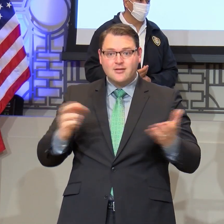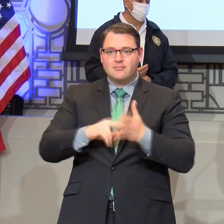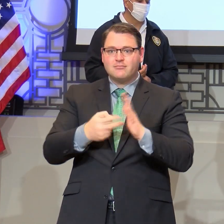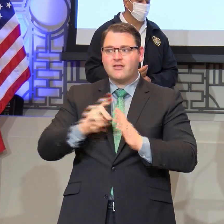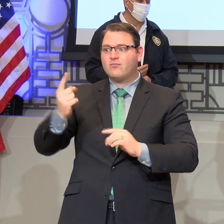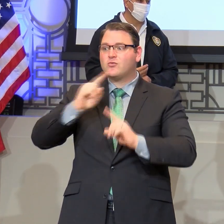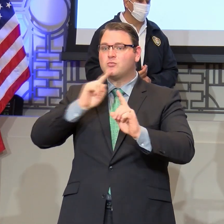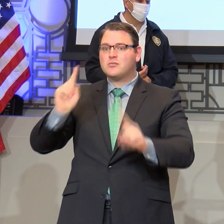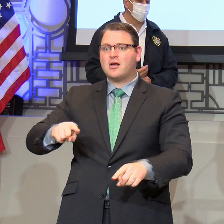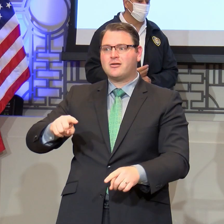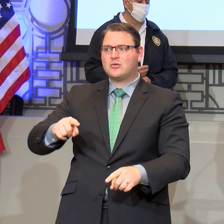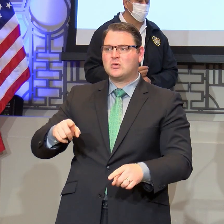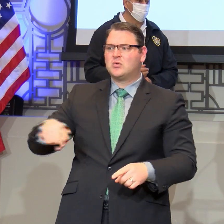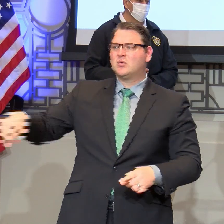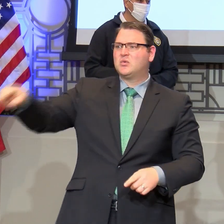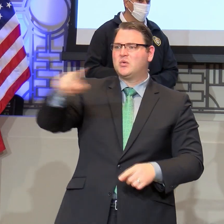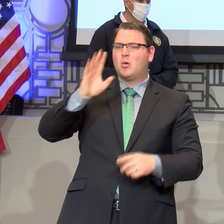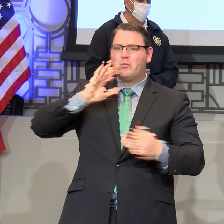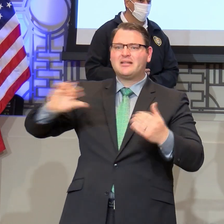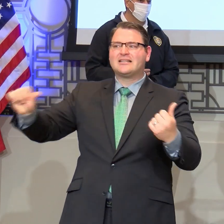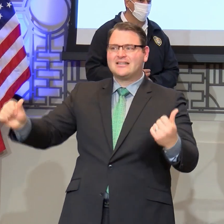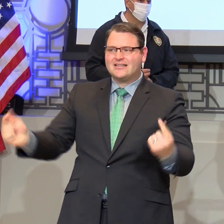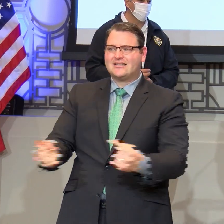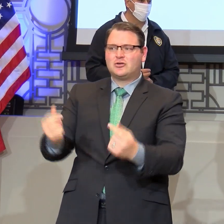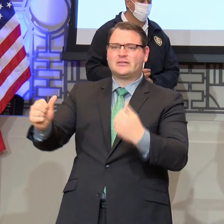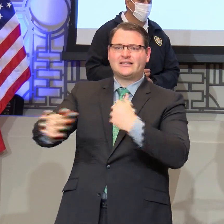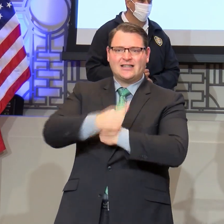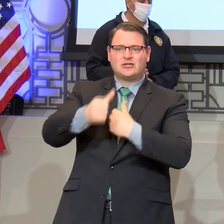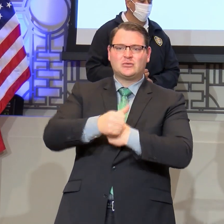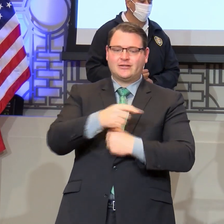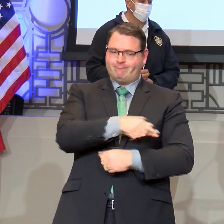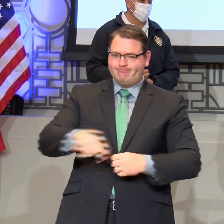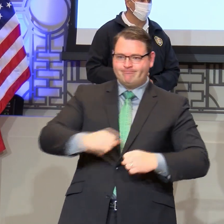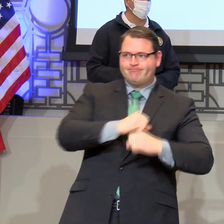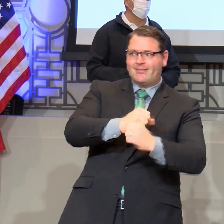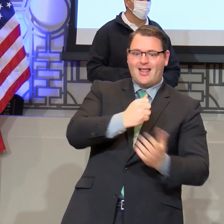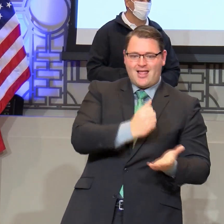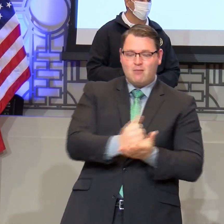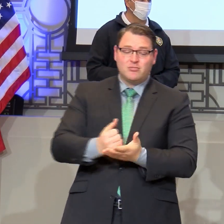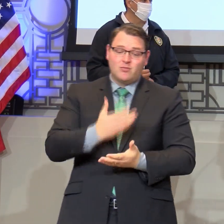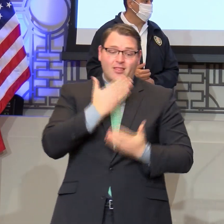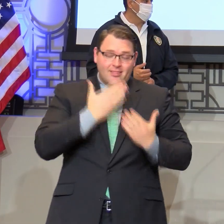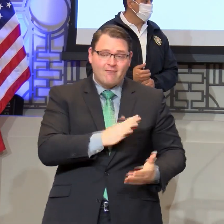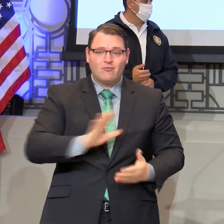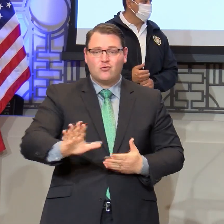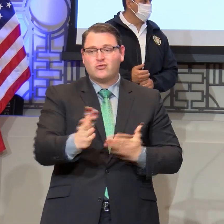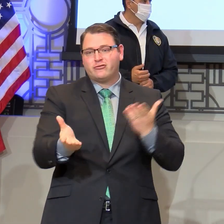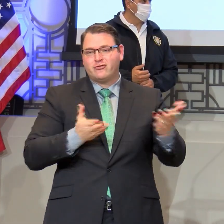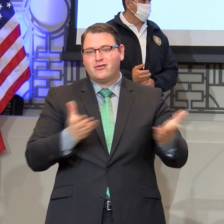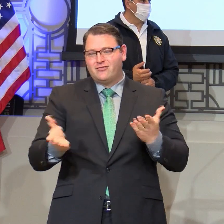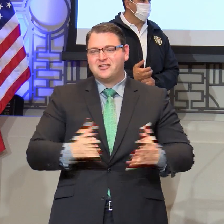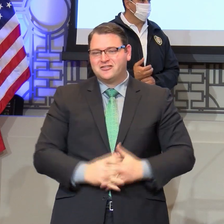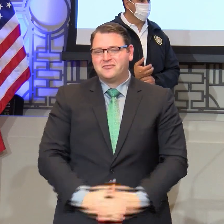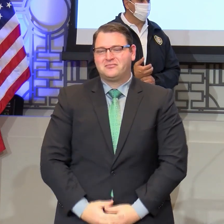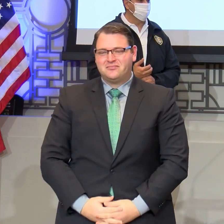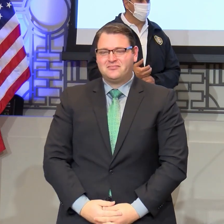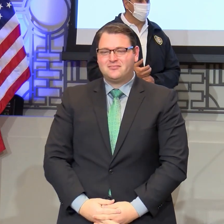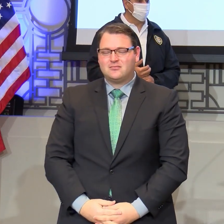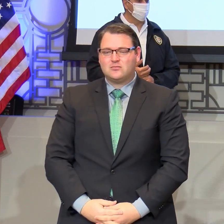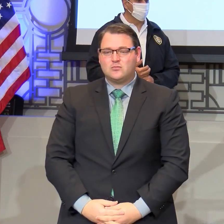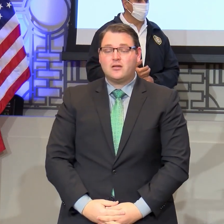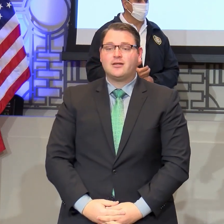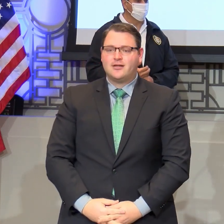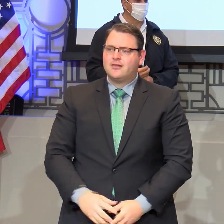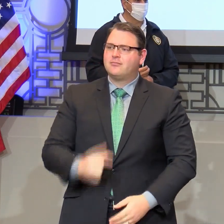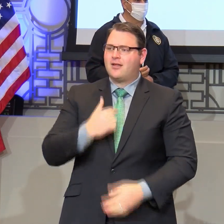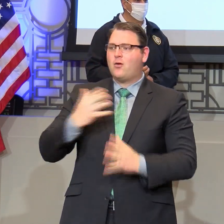less safe. So I want to thank all of our telecommunicators this week. We appreciate their service. Thank you. And I want to